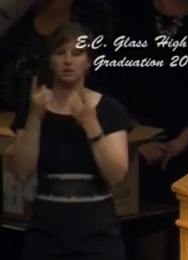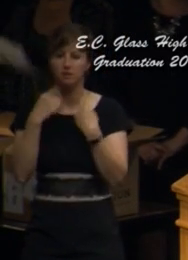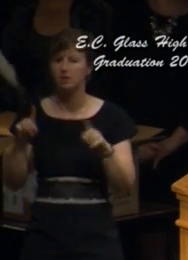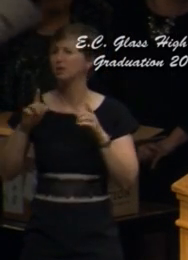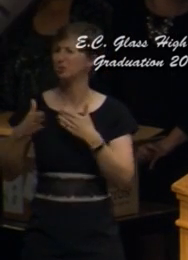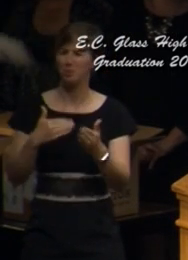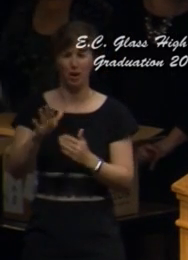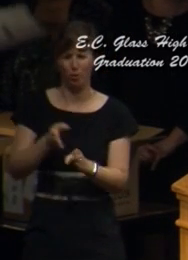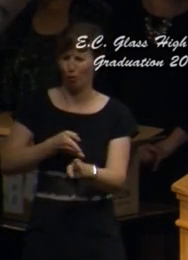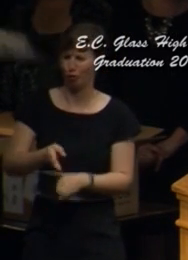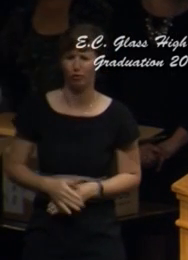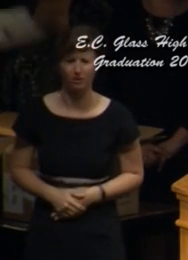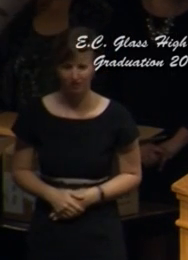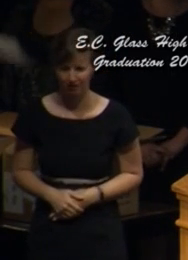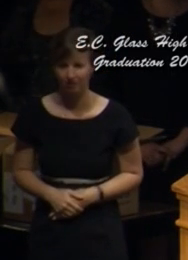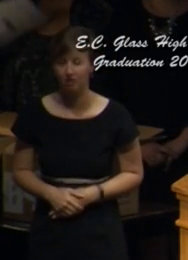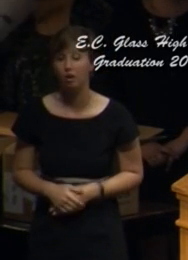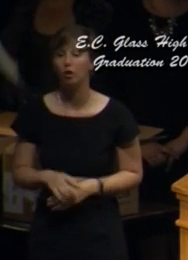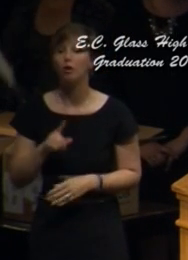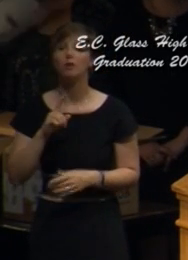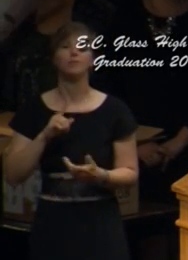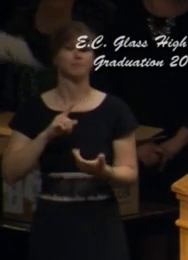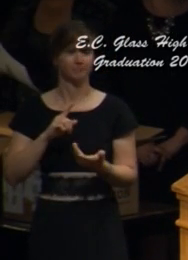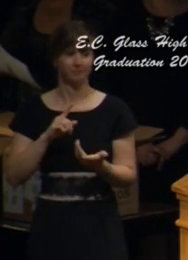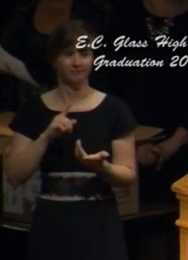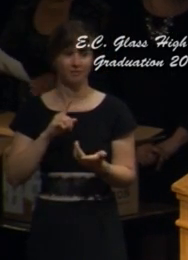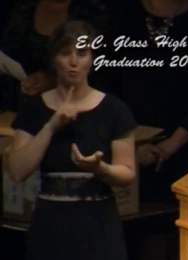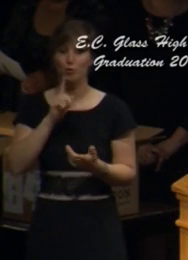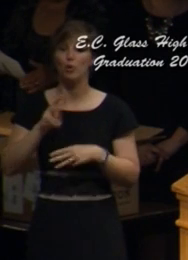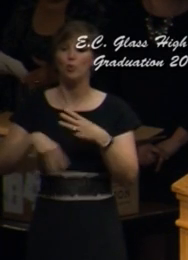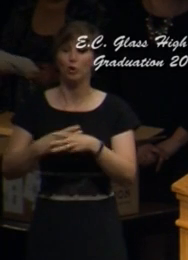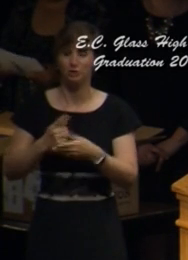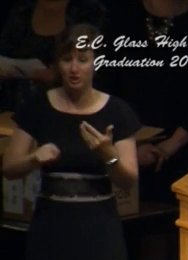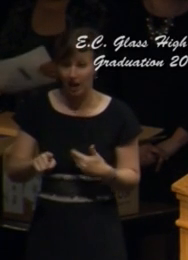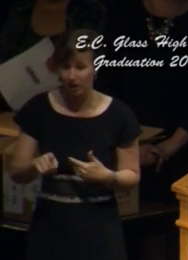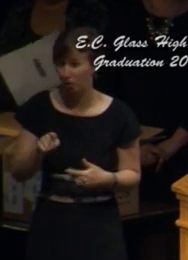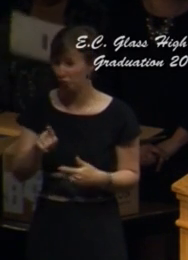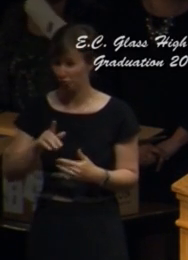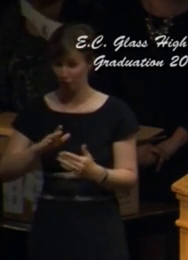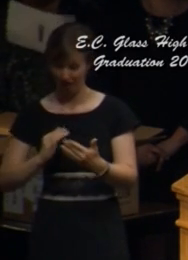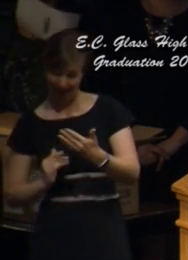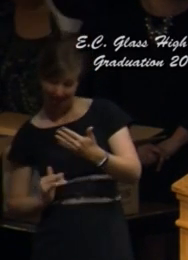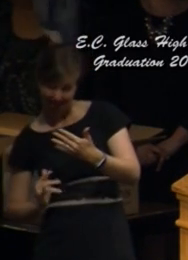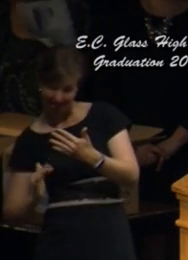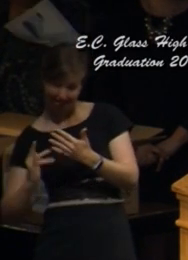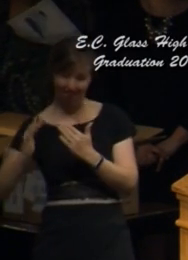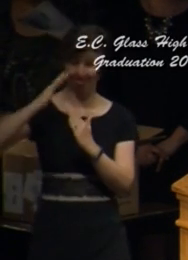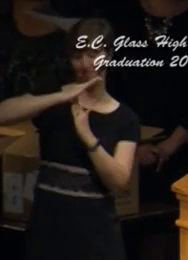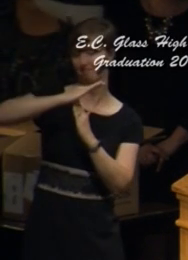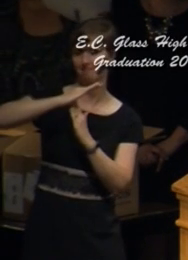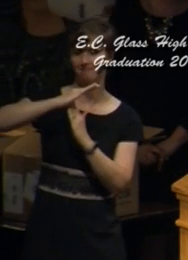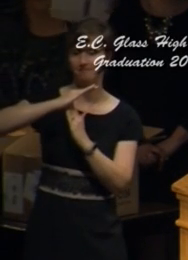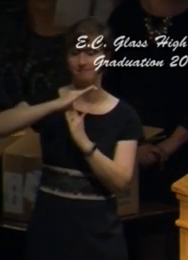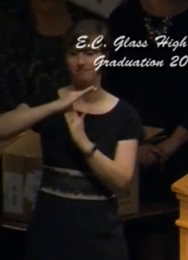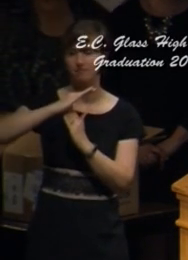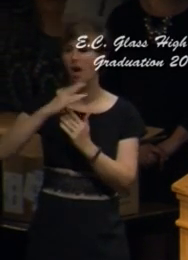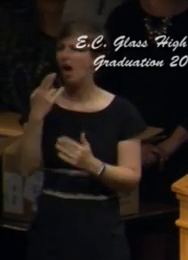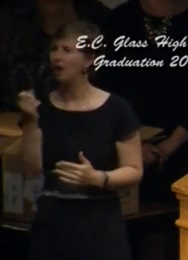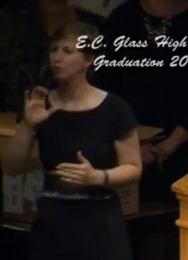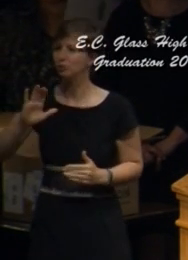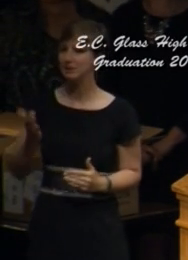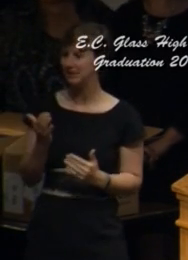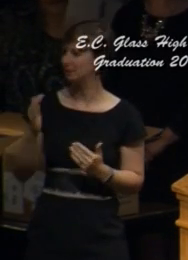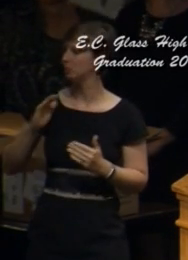career you pursue. Reality check number two, you will never be the best. In high school, it seems as though everything